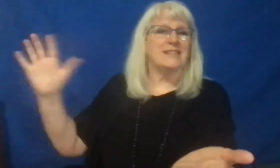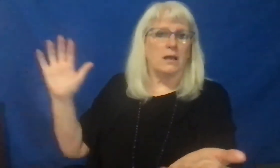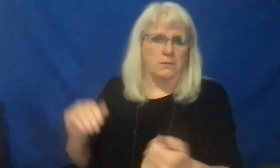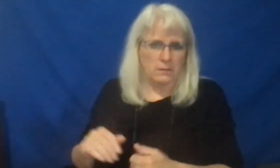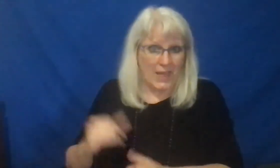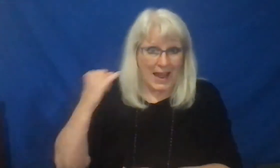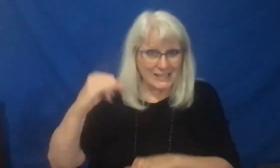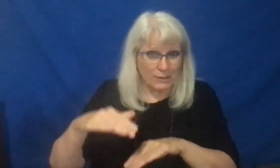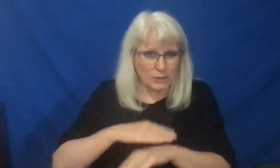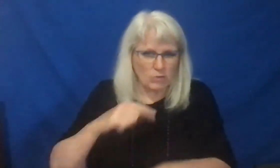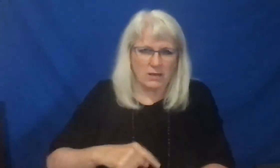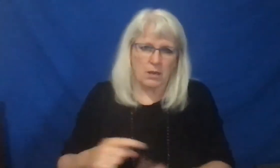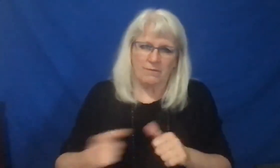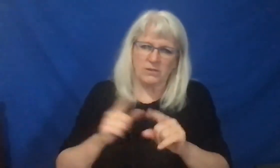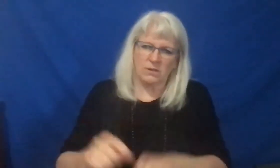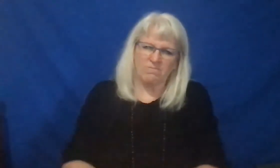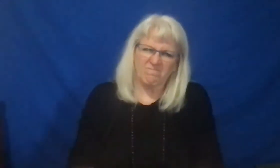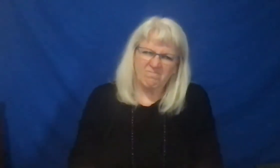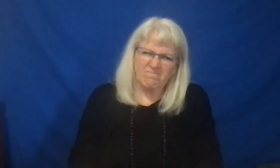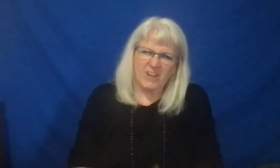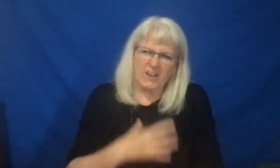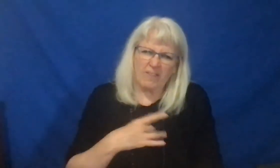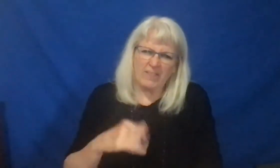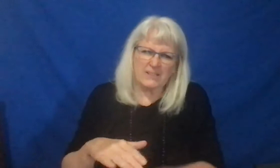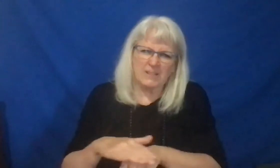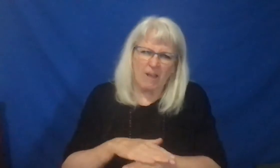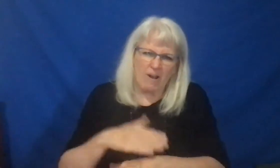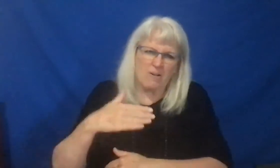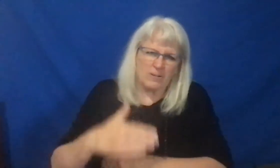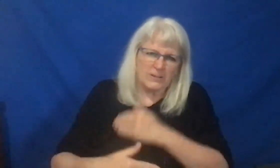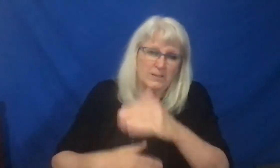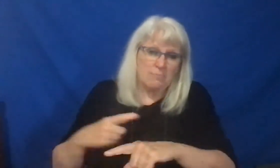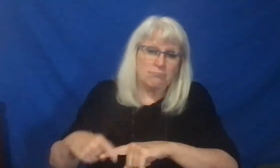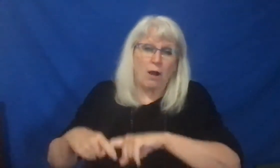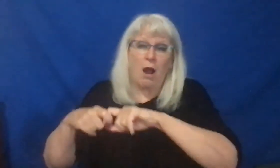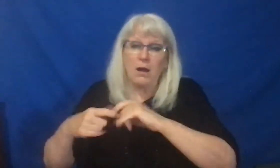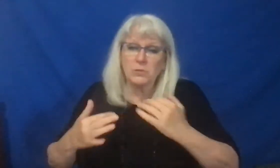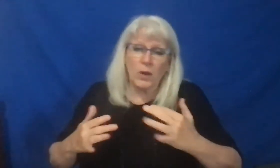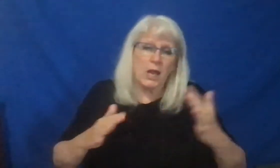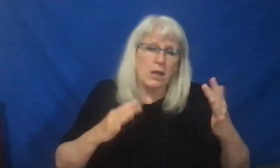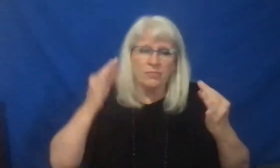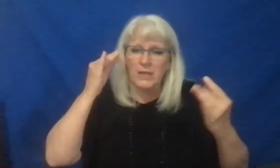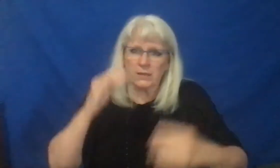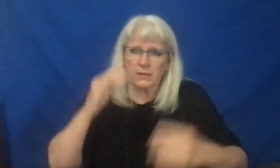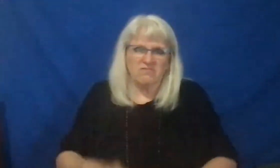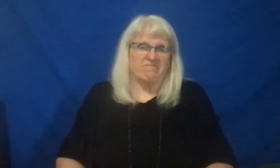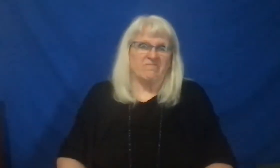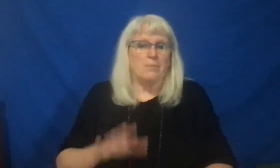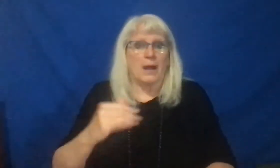bit and pausing, a little bit of restraint, is actually, I think that's the beauty